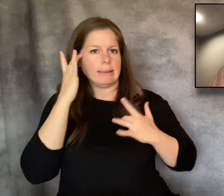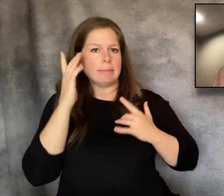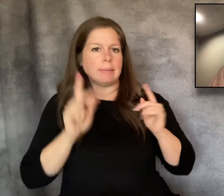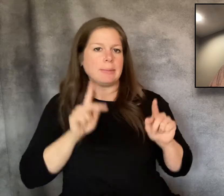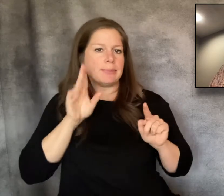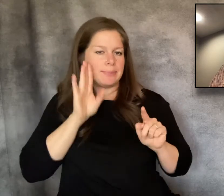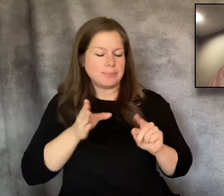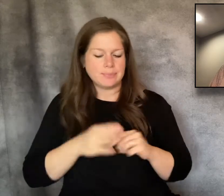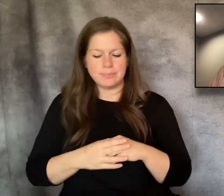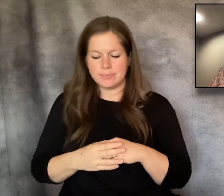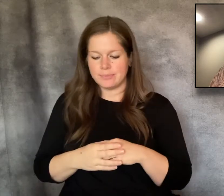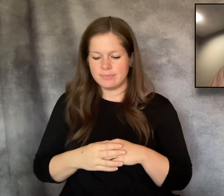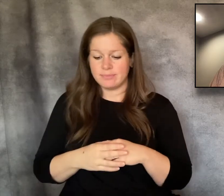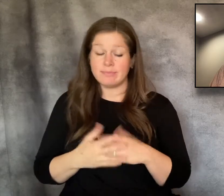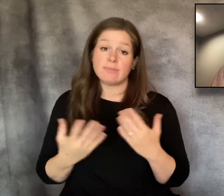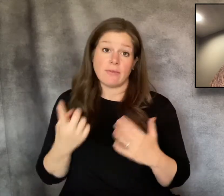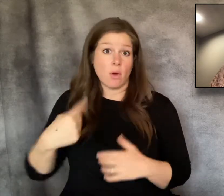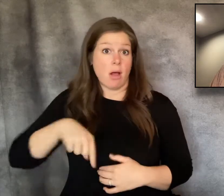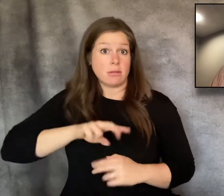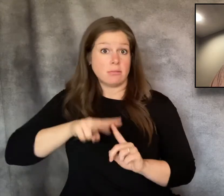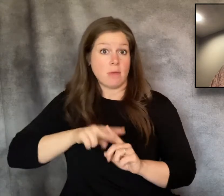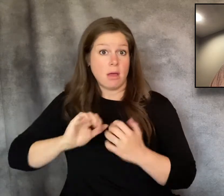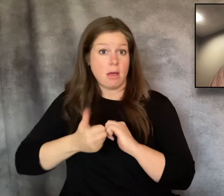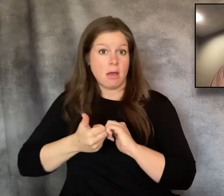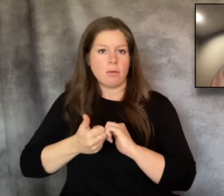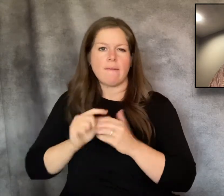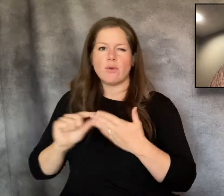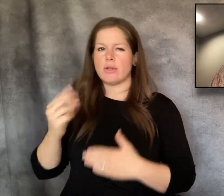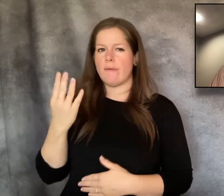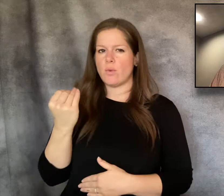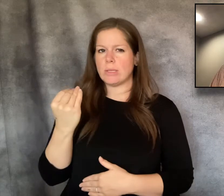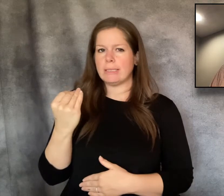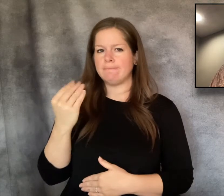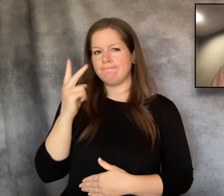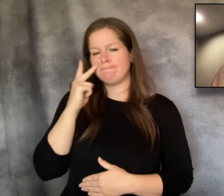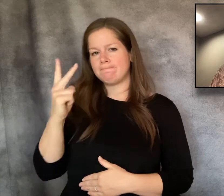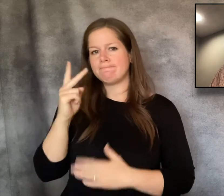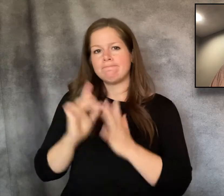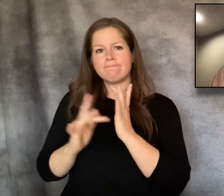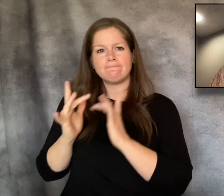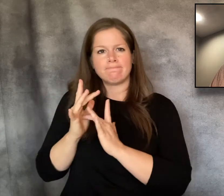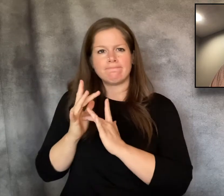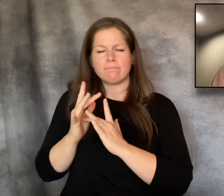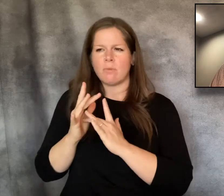be against us. So absorb verse 14. It said Jesus, in the middle